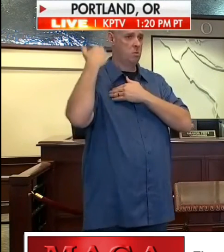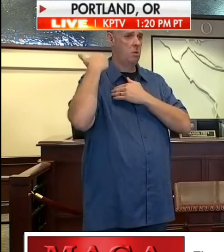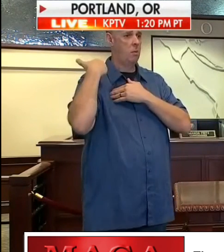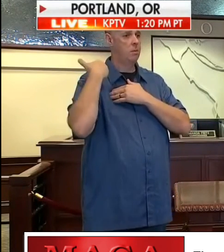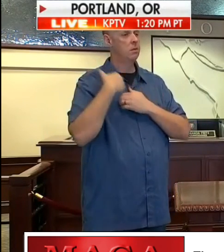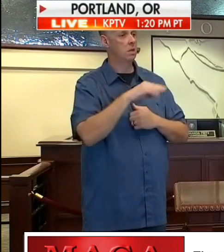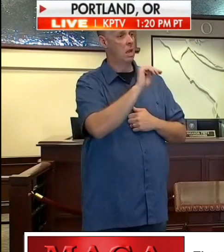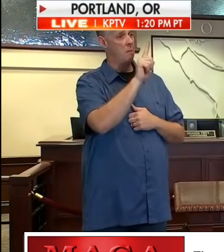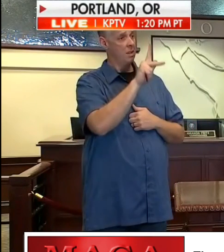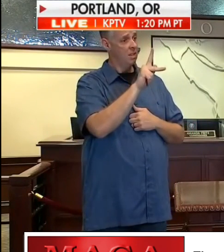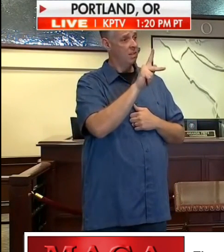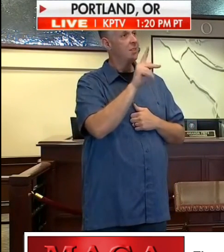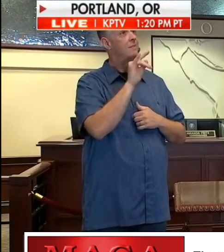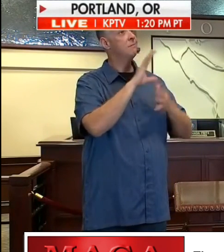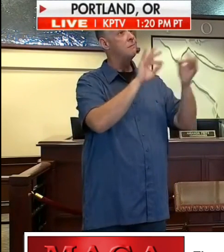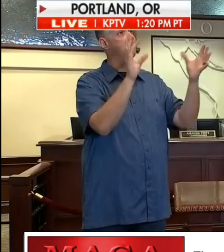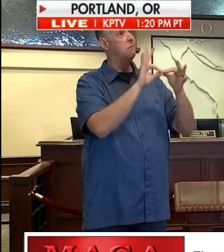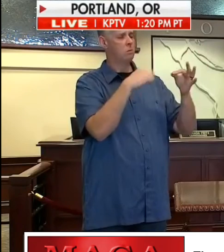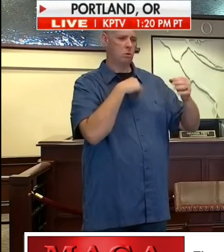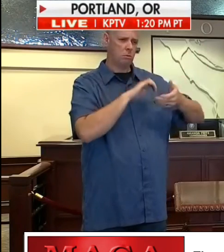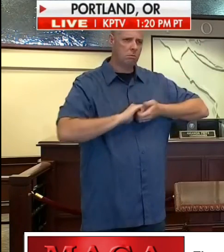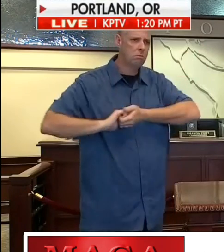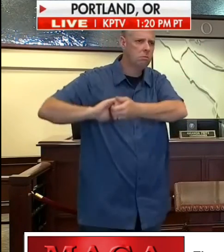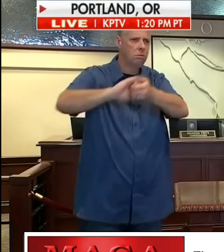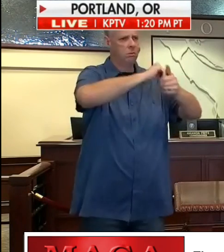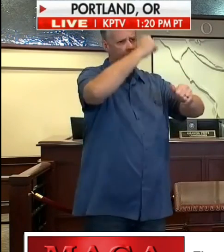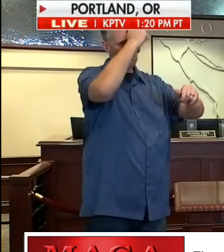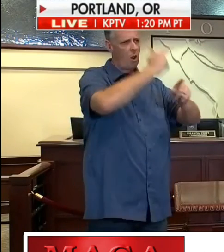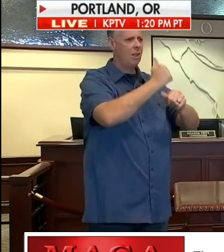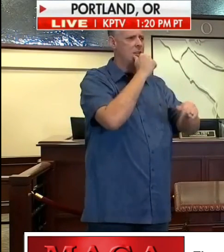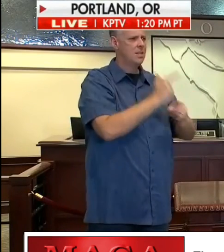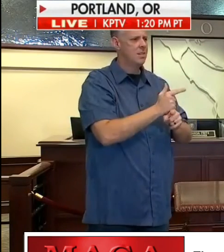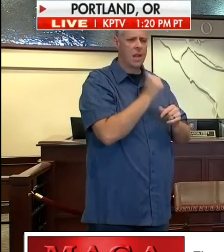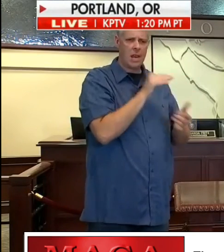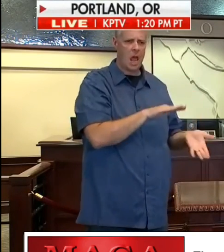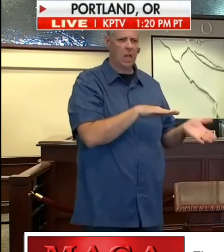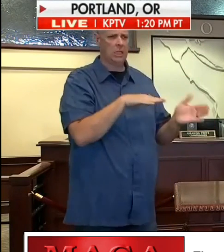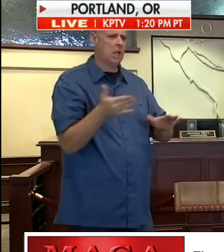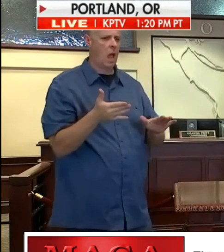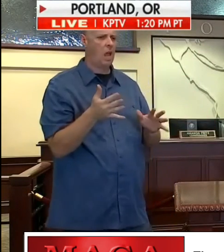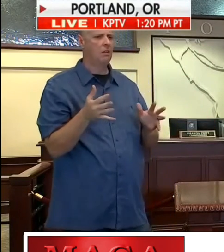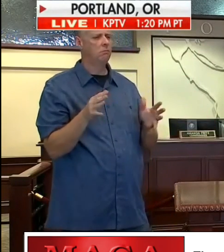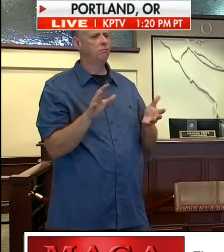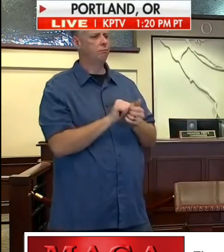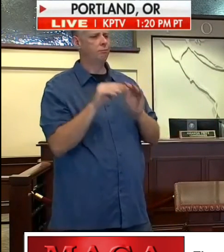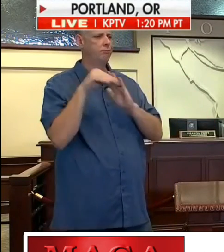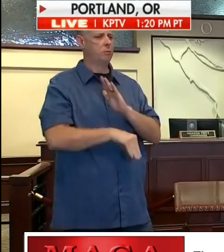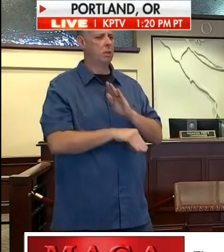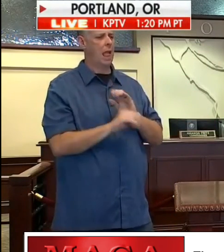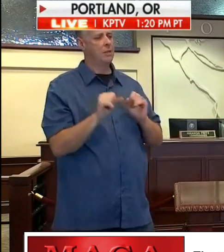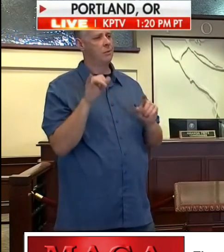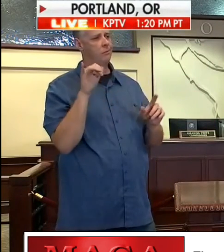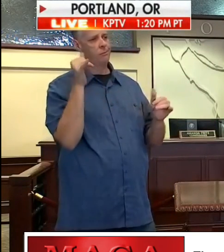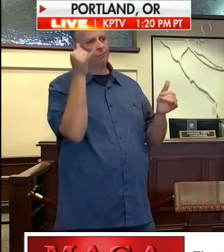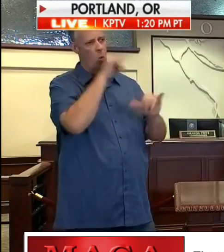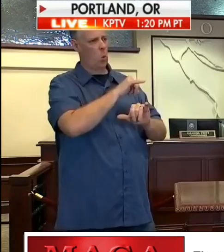let's choose to live together as brothers and sisters and not perish together as fools. Thank you.